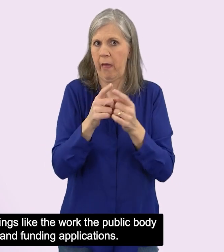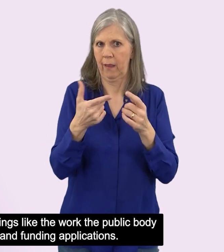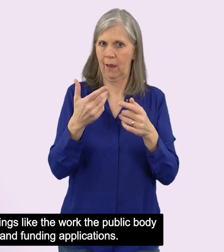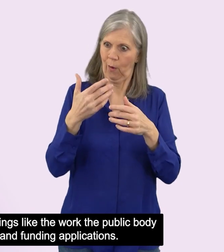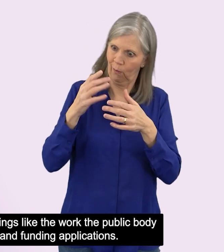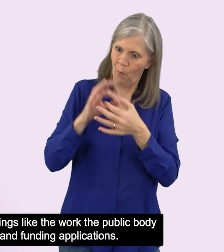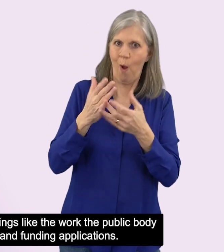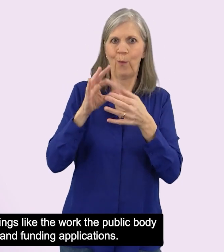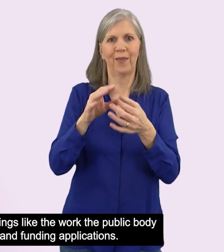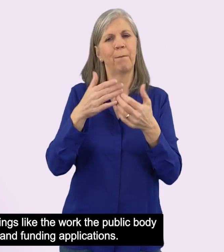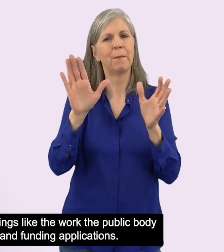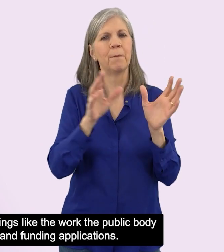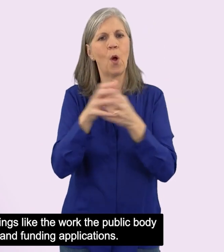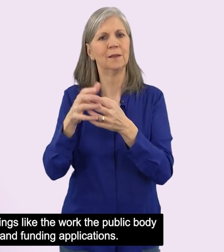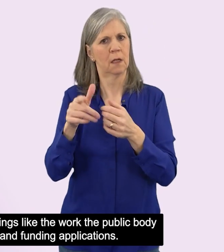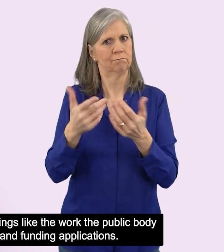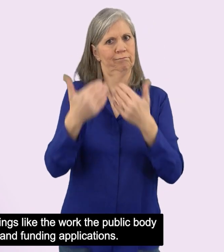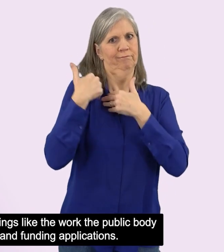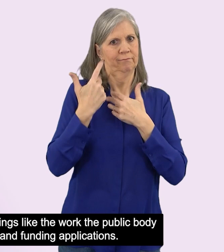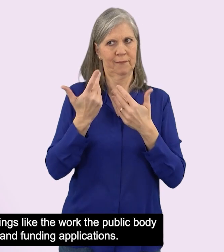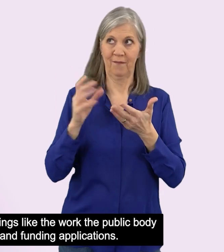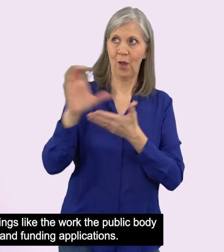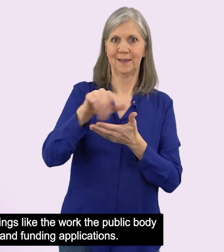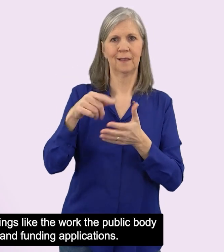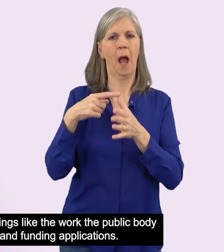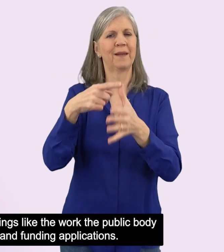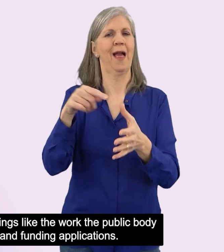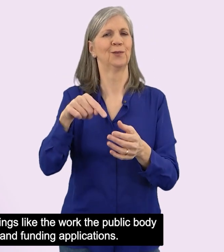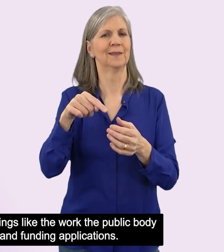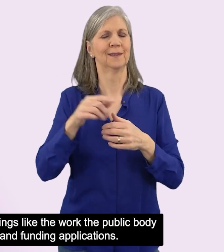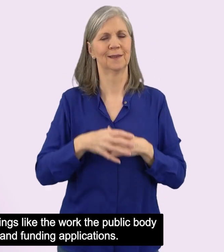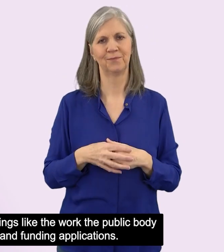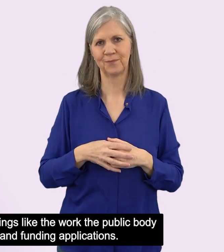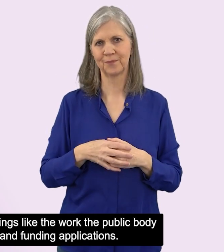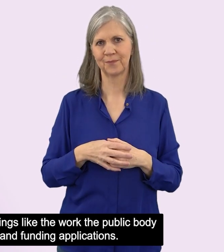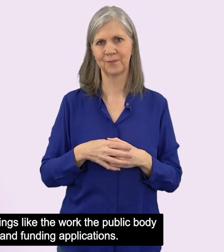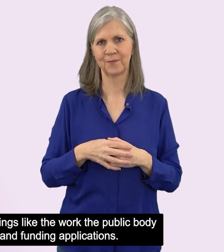This will often be on things like the work the public body is undertaking and funding applications.